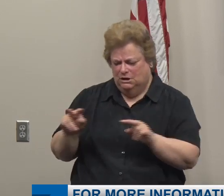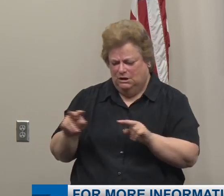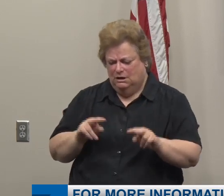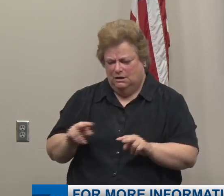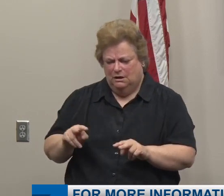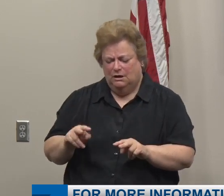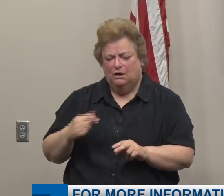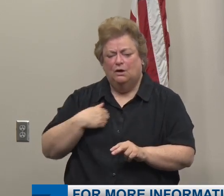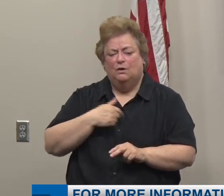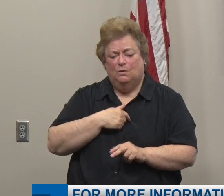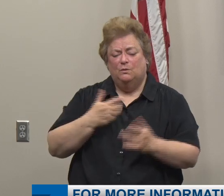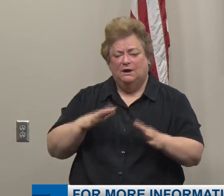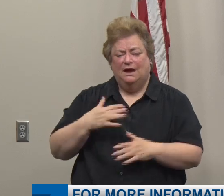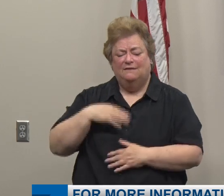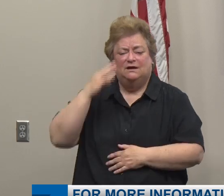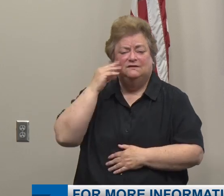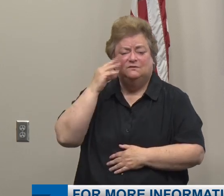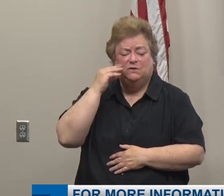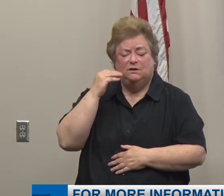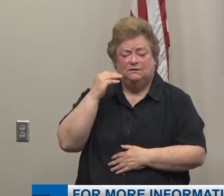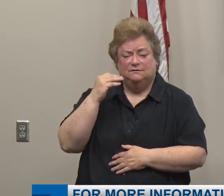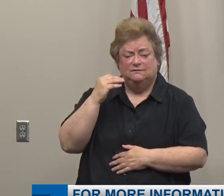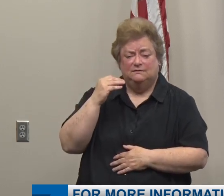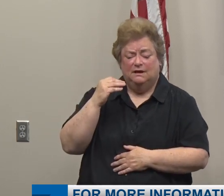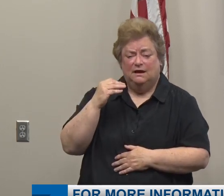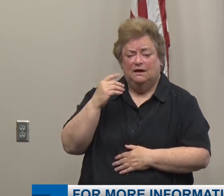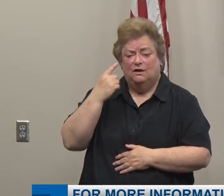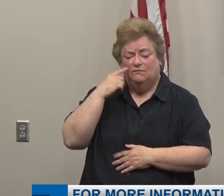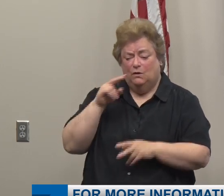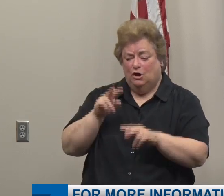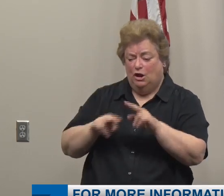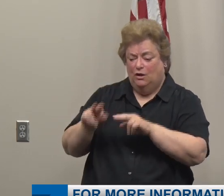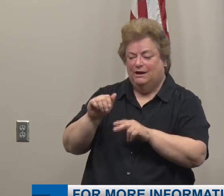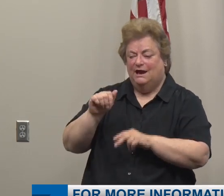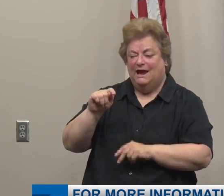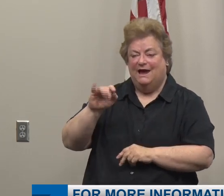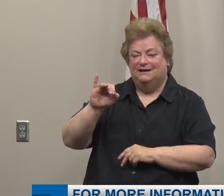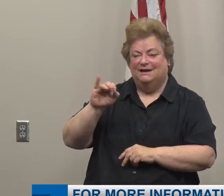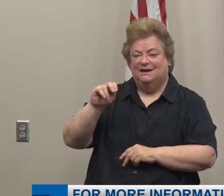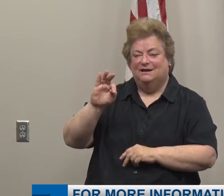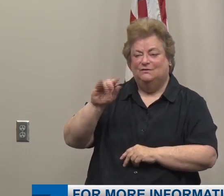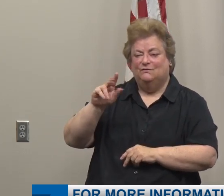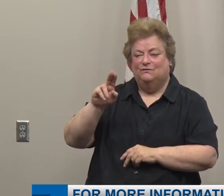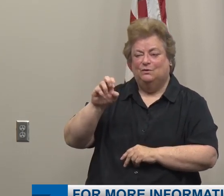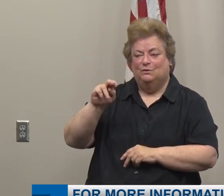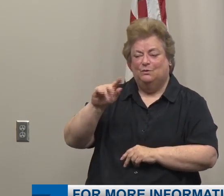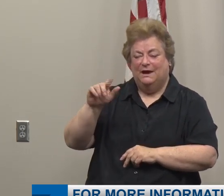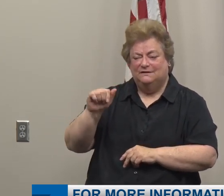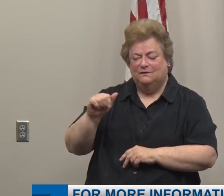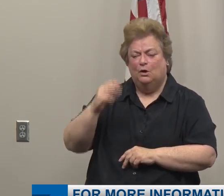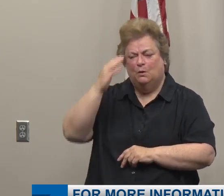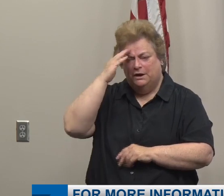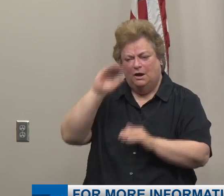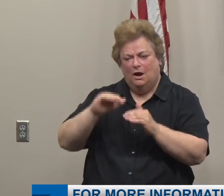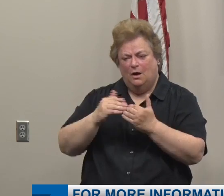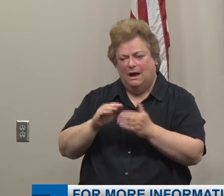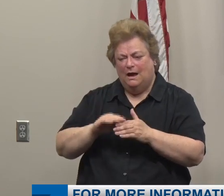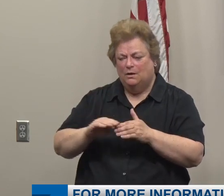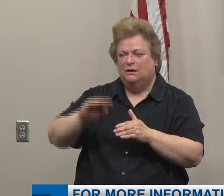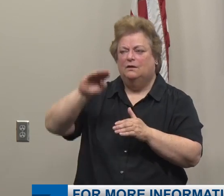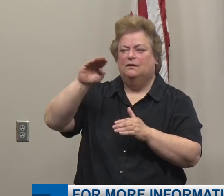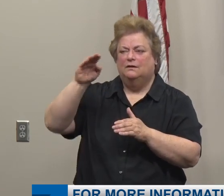we have experienced for example looking at influenza we know how the cases go and how the rate